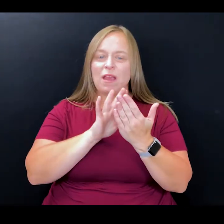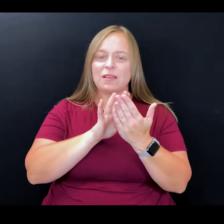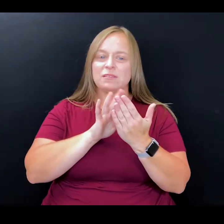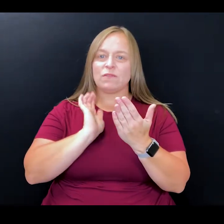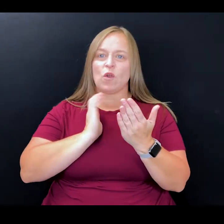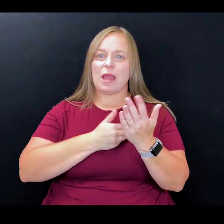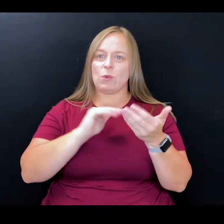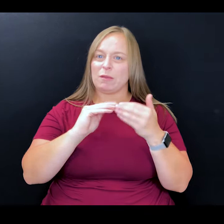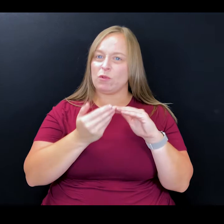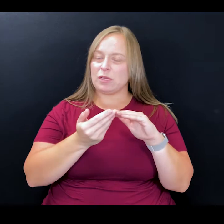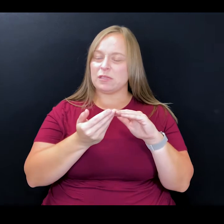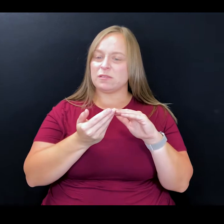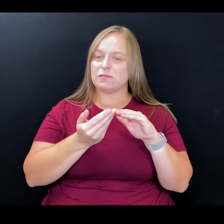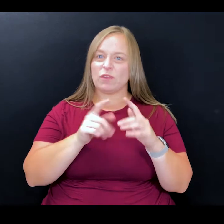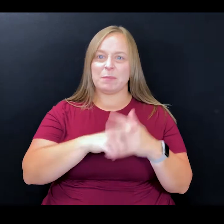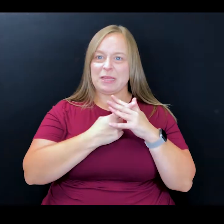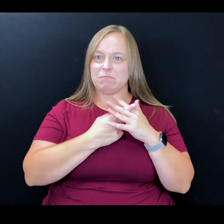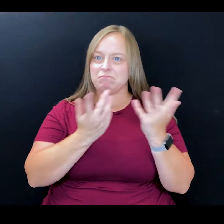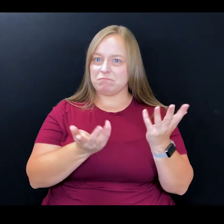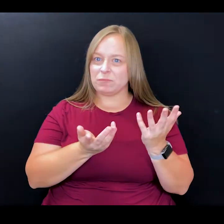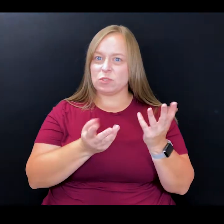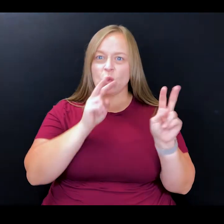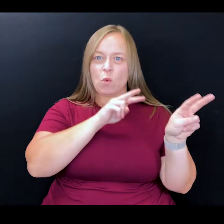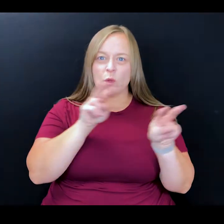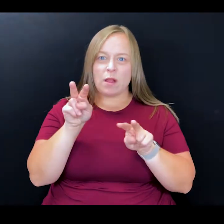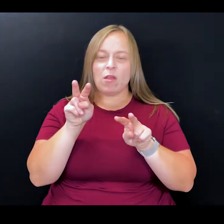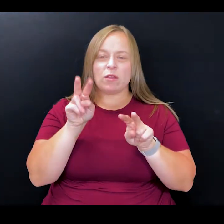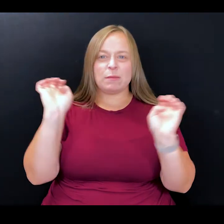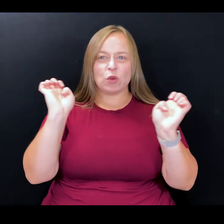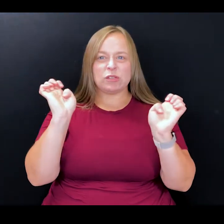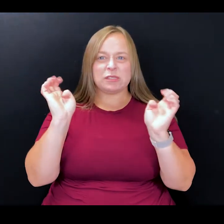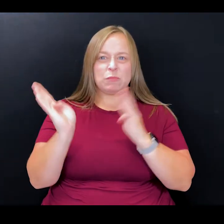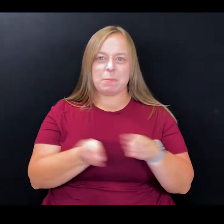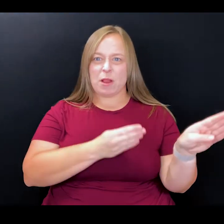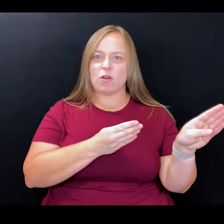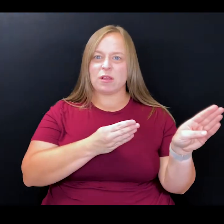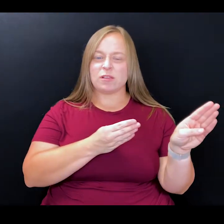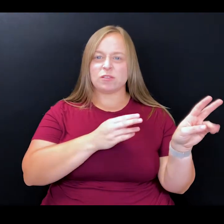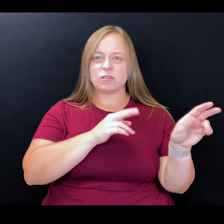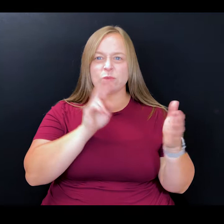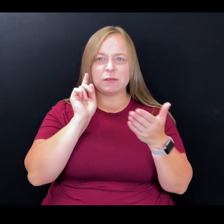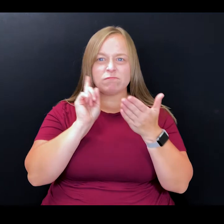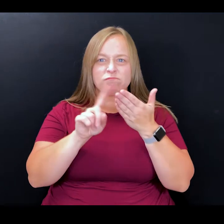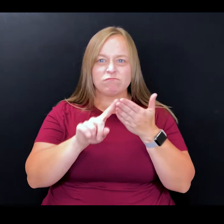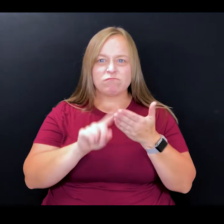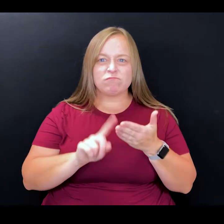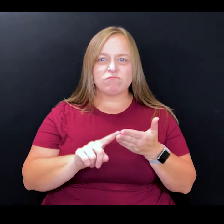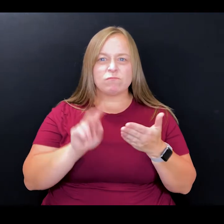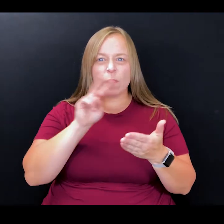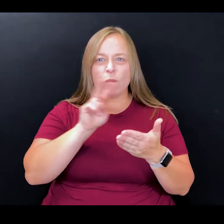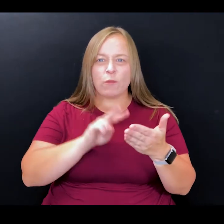addressed for our communities from the beginning. So as we look at emergency preparedness, as we look at